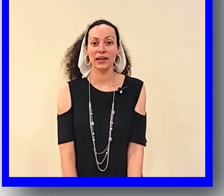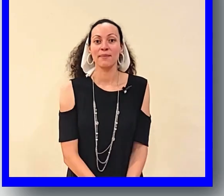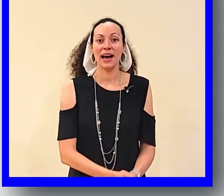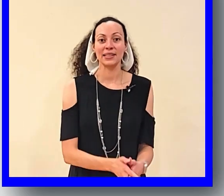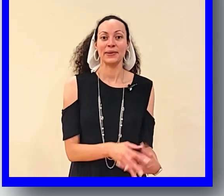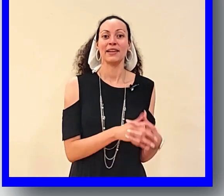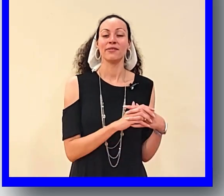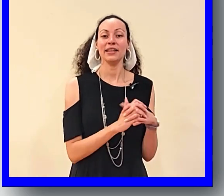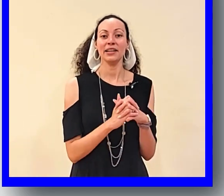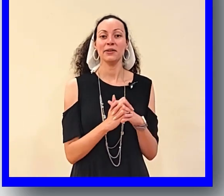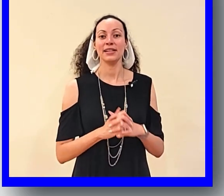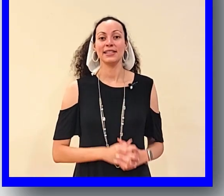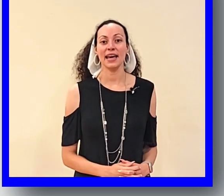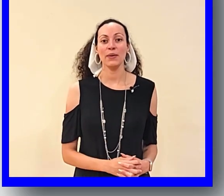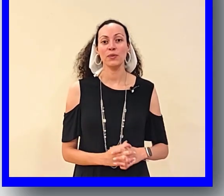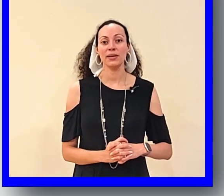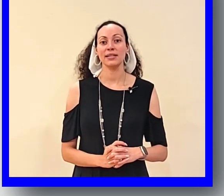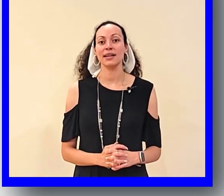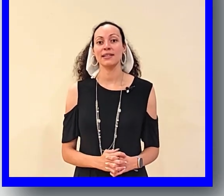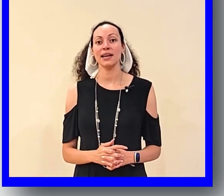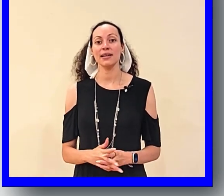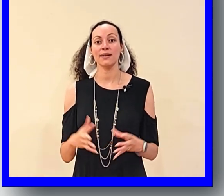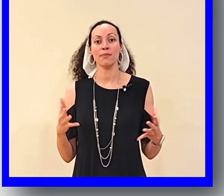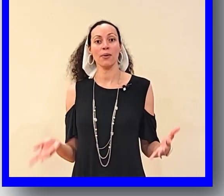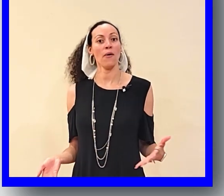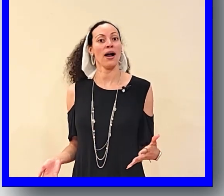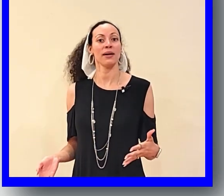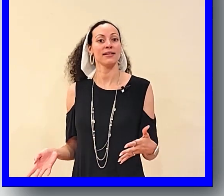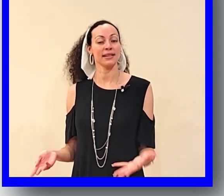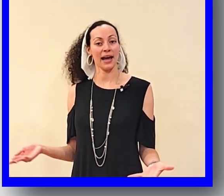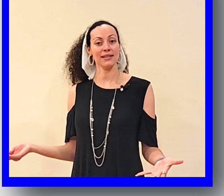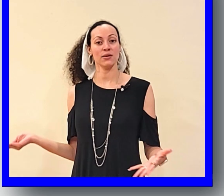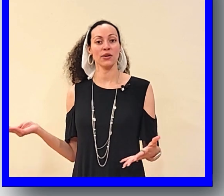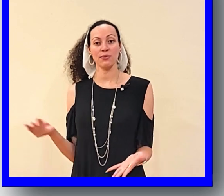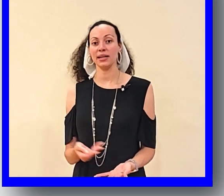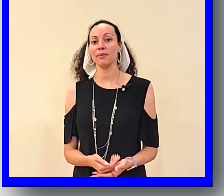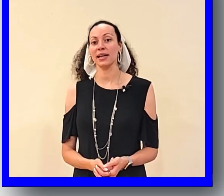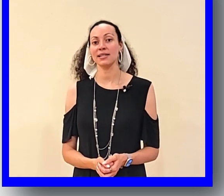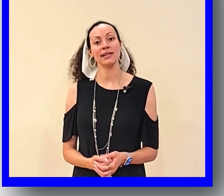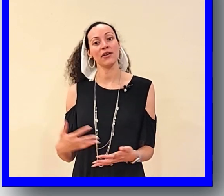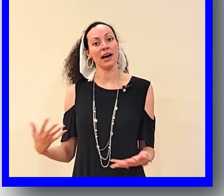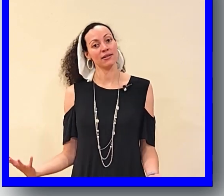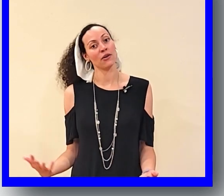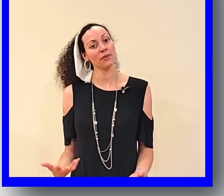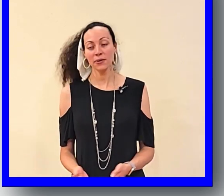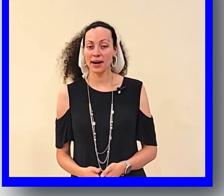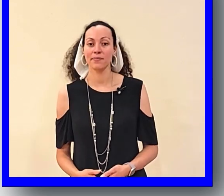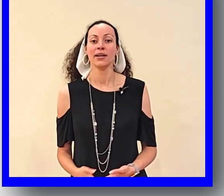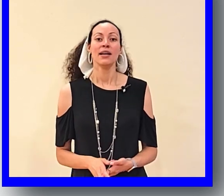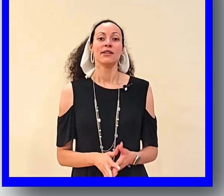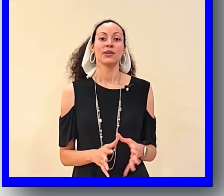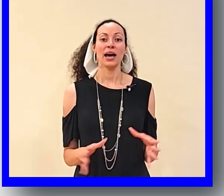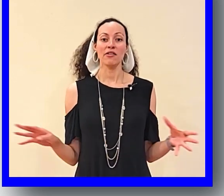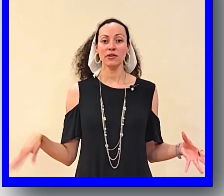Hi everyone, welcome back to another video. Today we'll be discussing some programming sites or community places that you guys go to